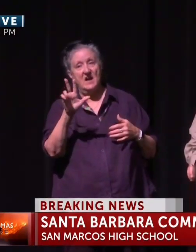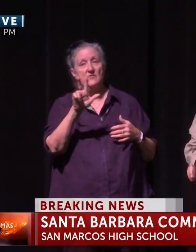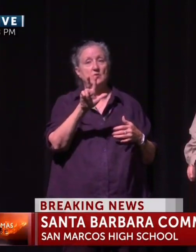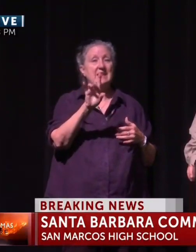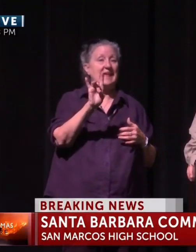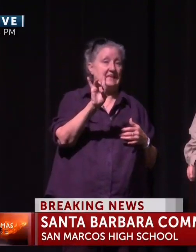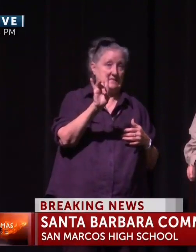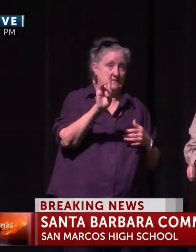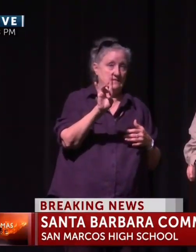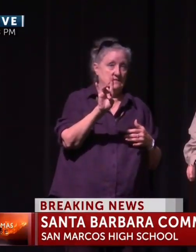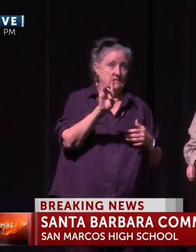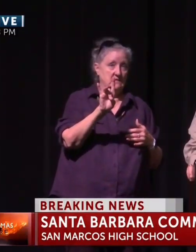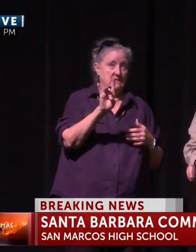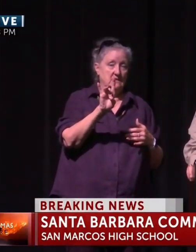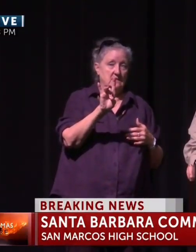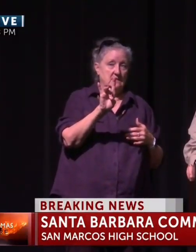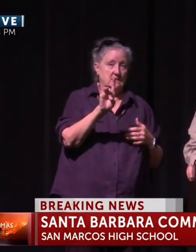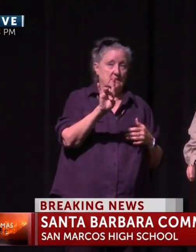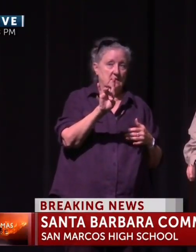729-6538.